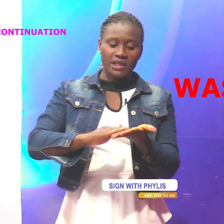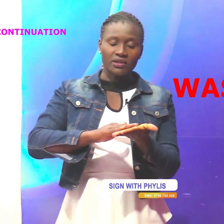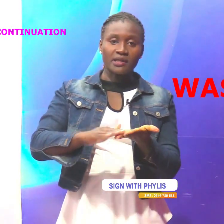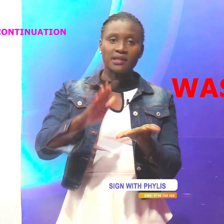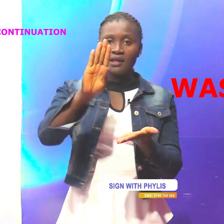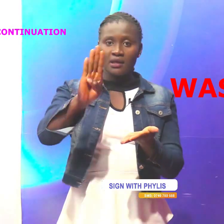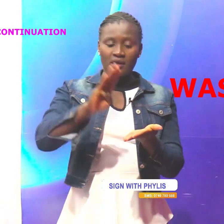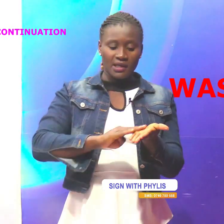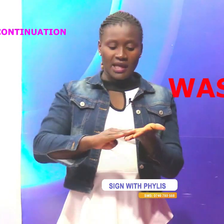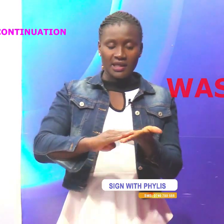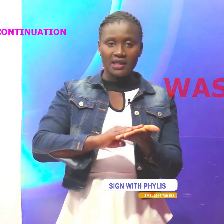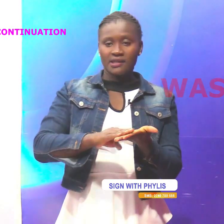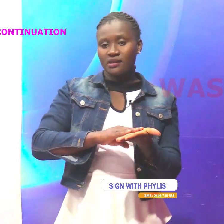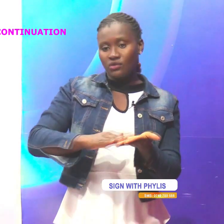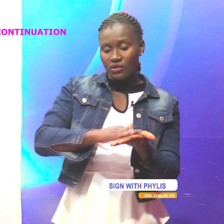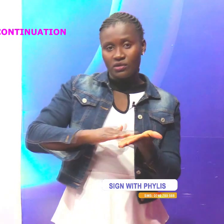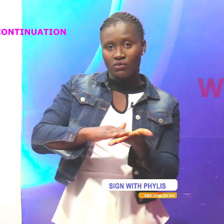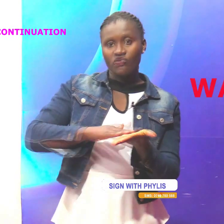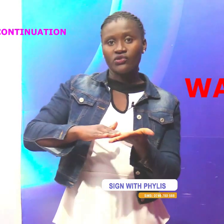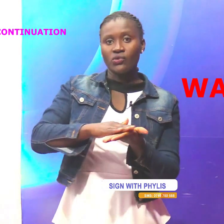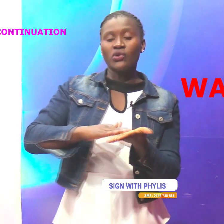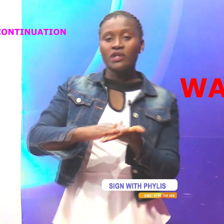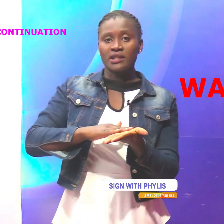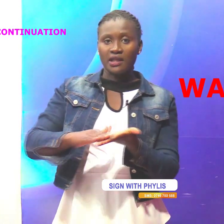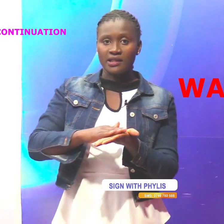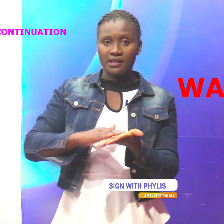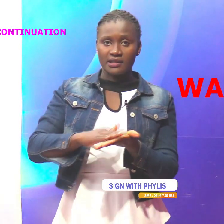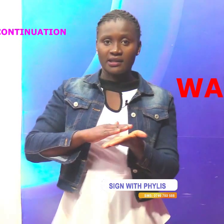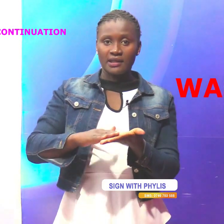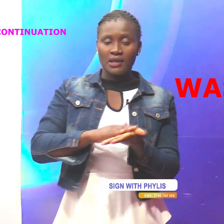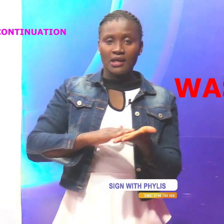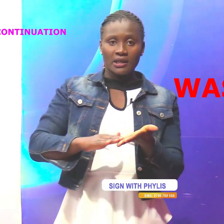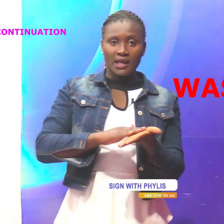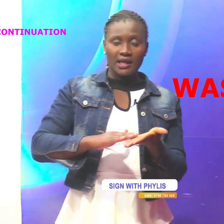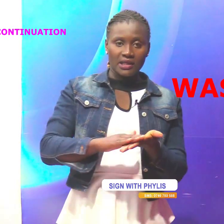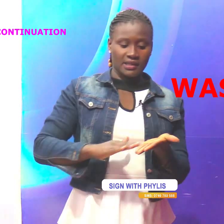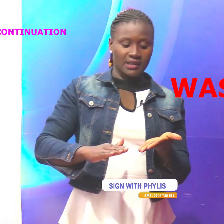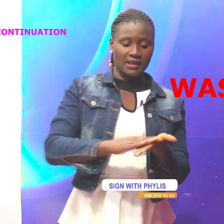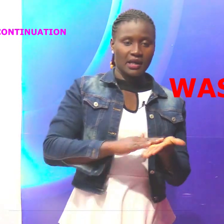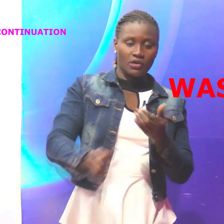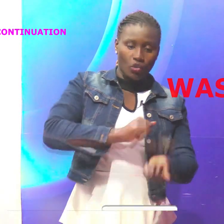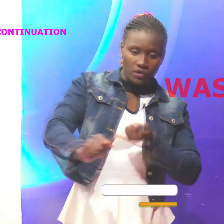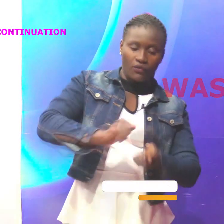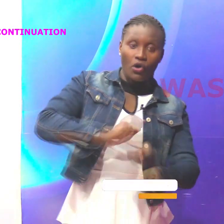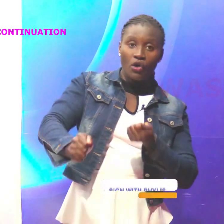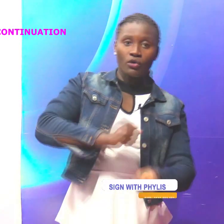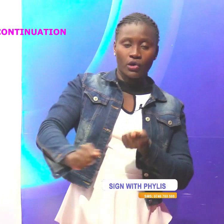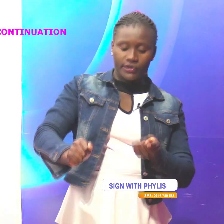utensils, like this, you wash utensils. Like this. And wash for clothes.